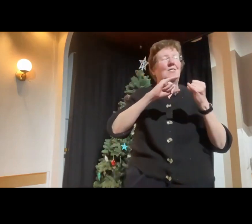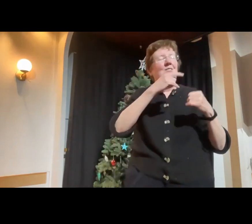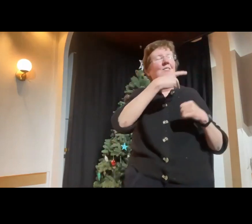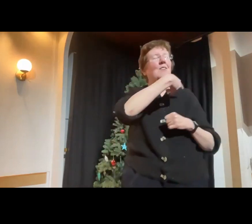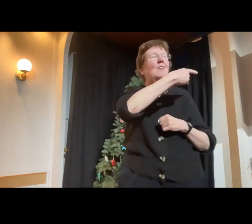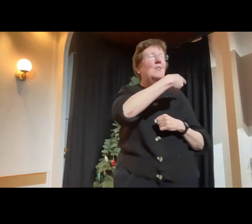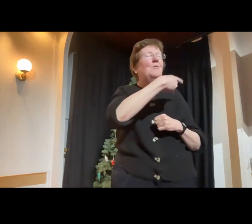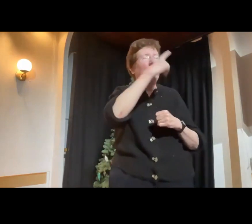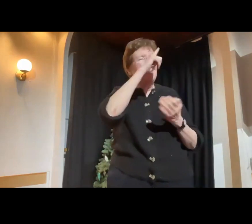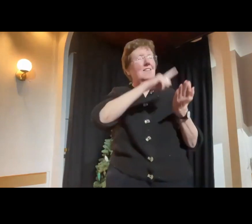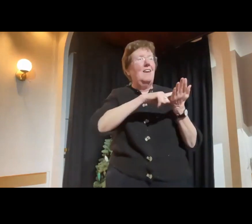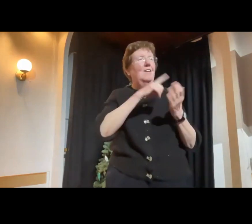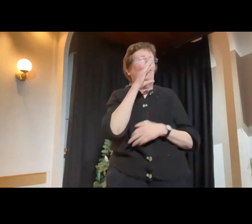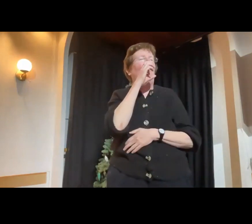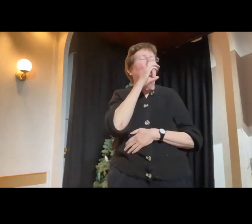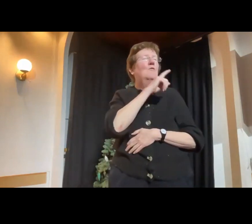So GTCS.